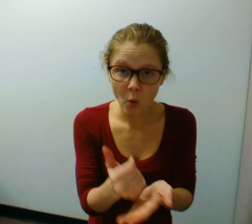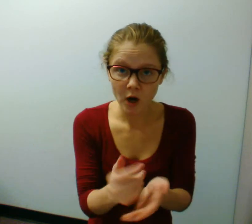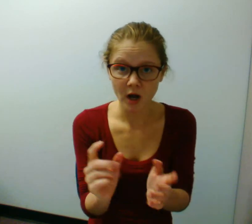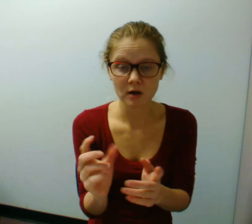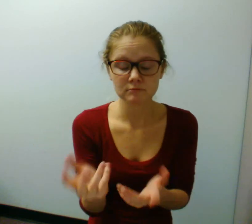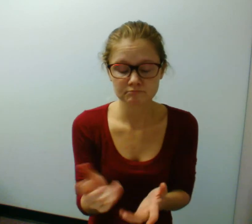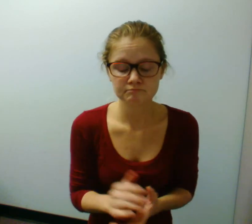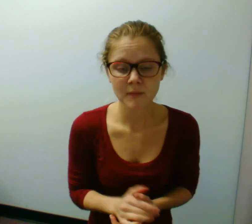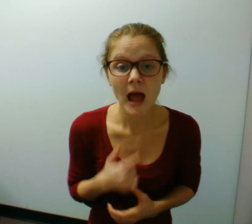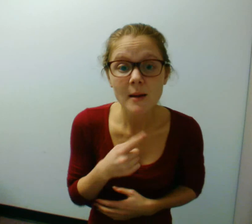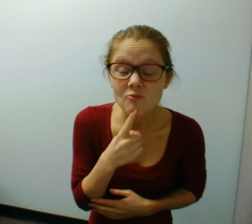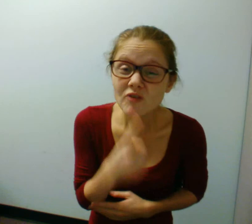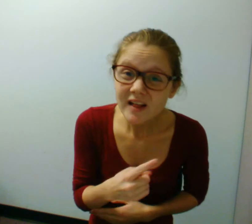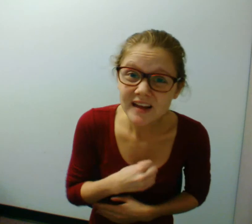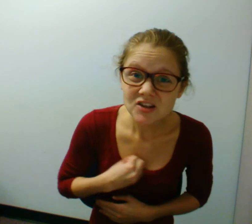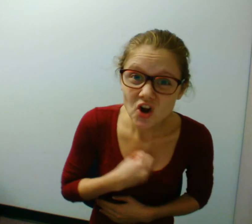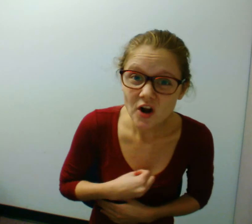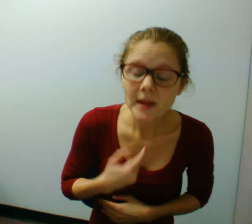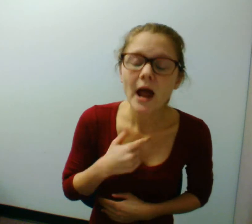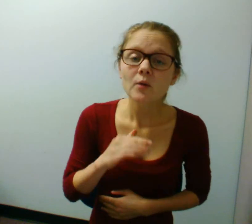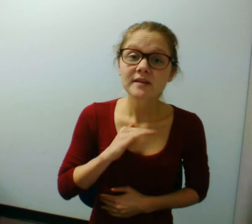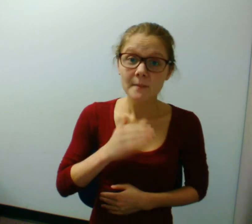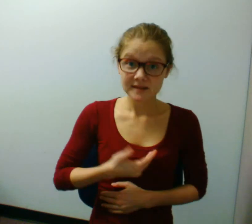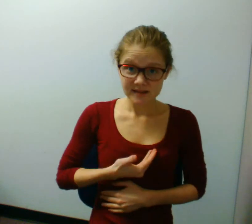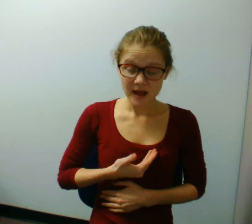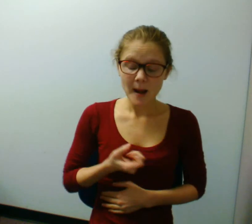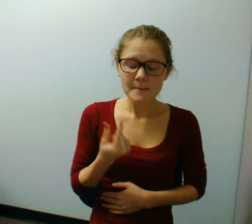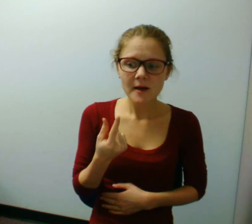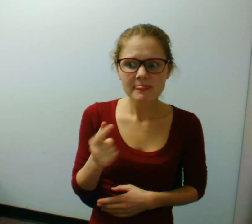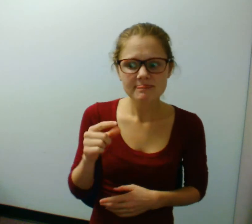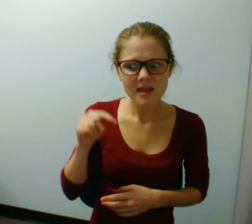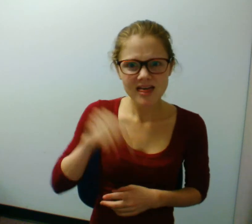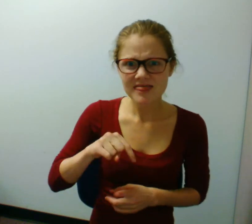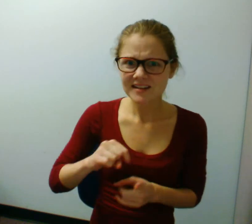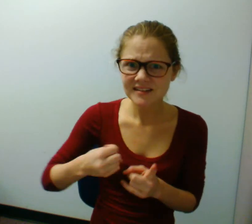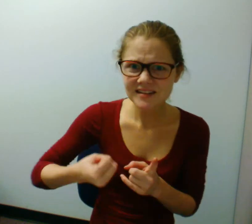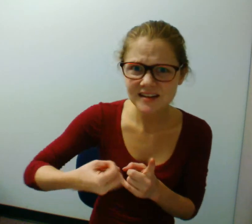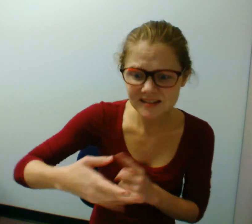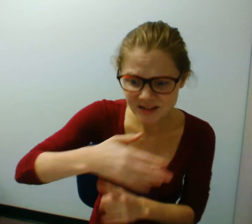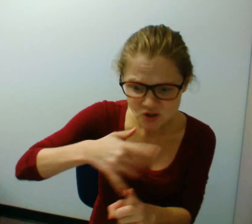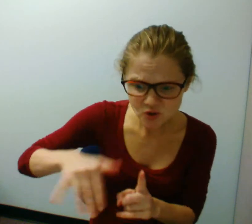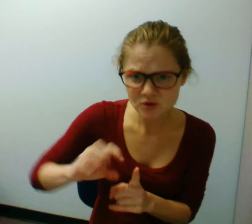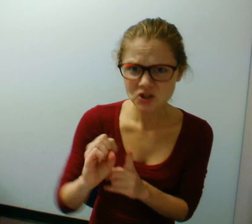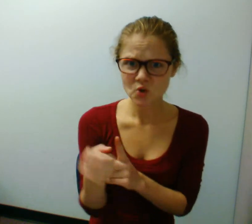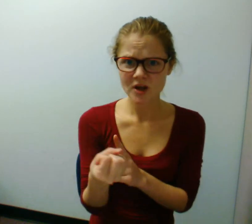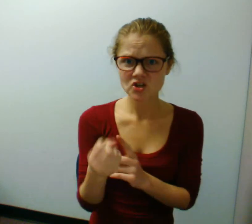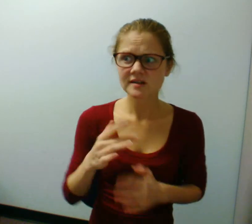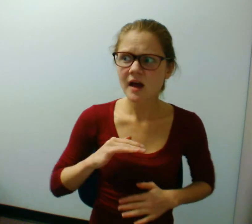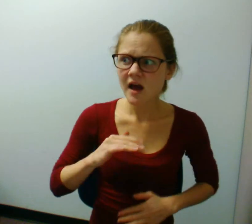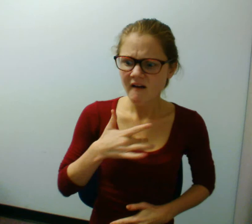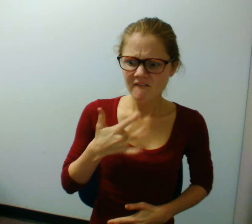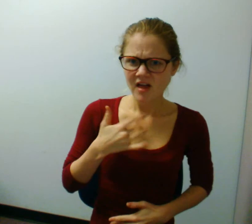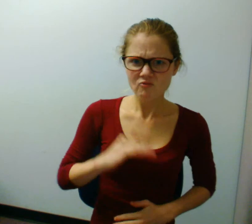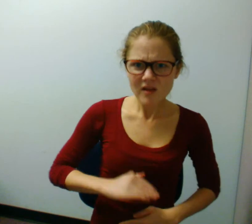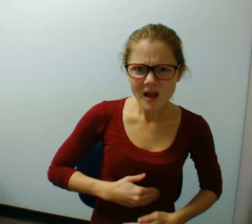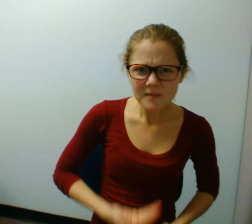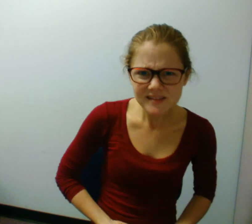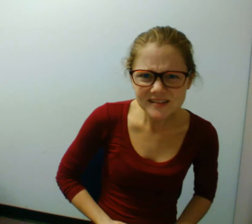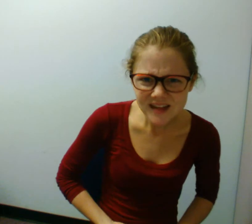really sorry that I was upset with you, but this situation was really upsetting to me, and I didn't really